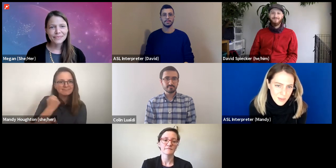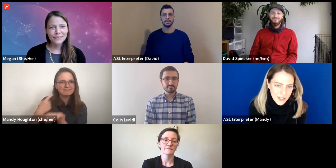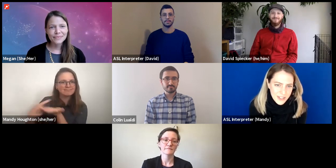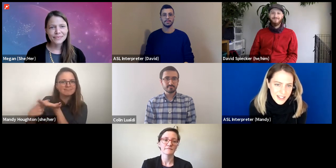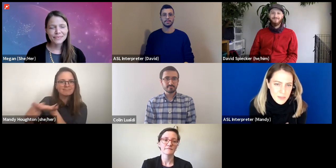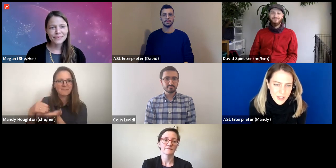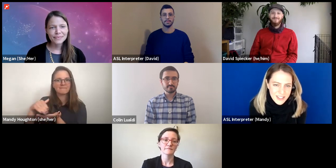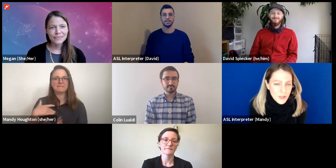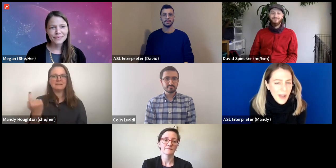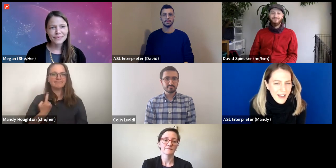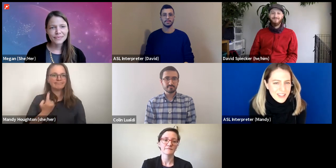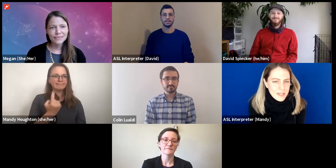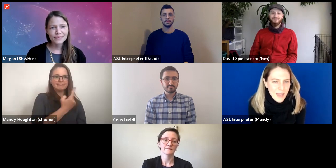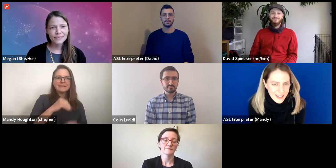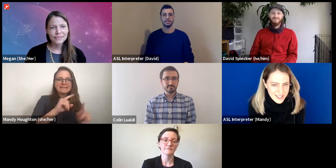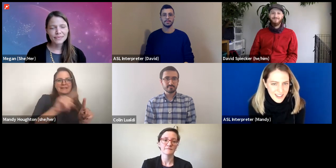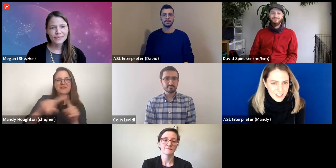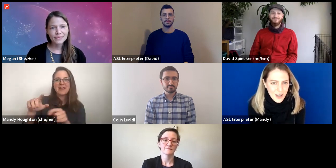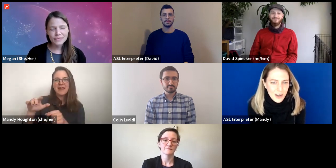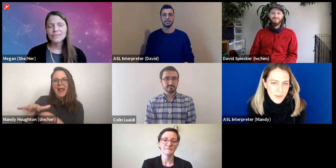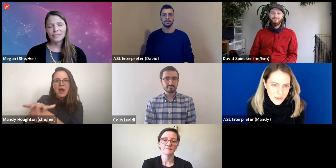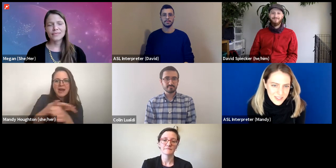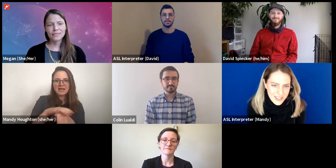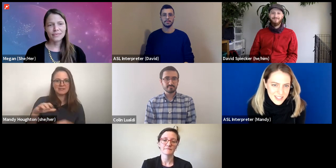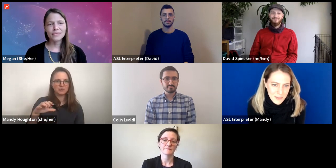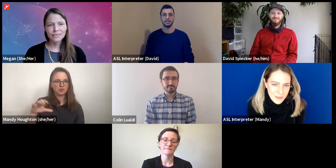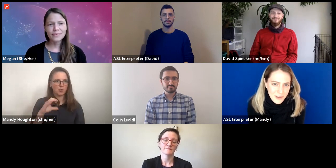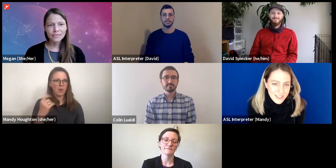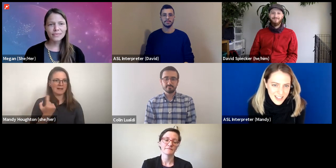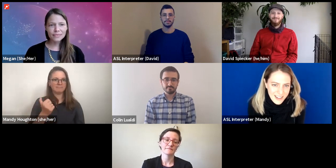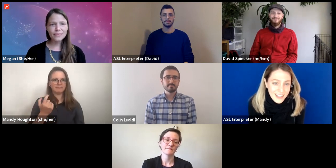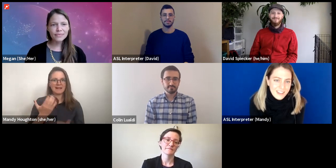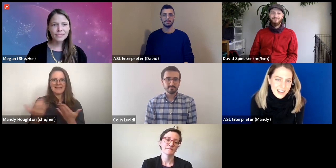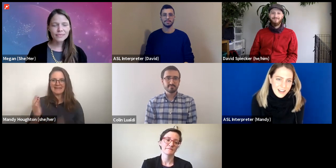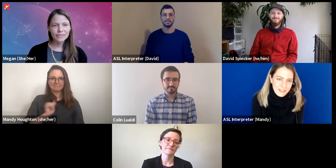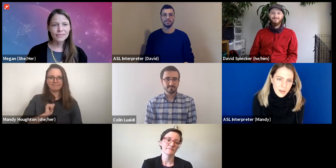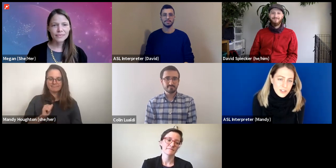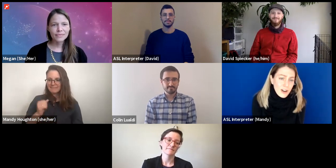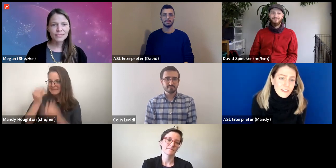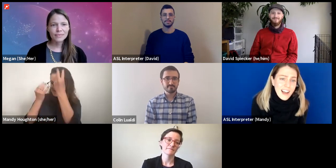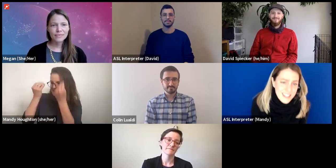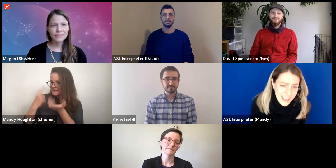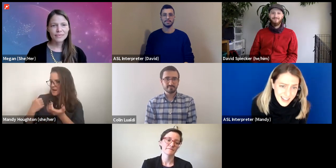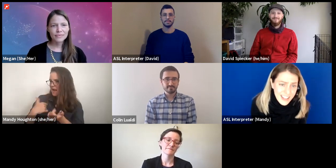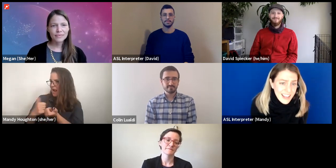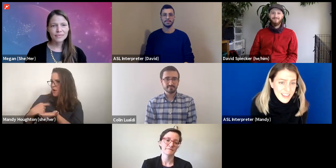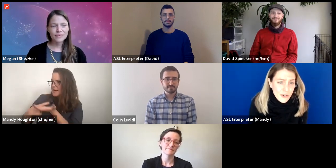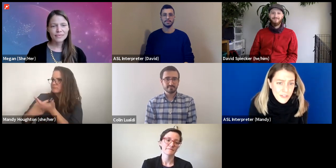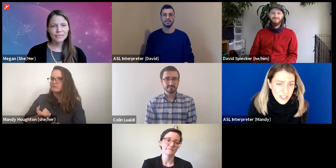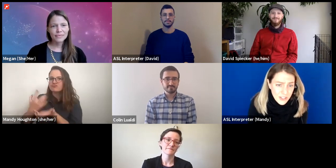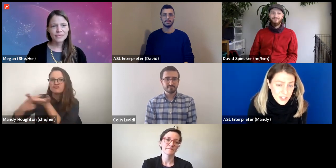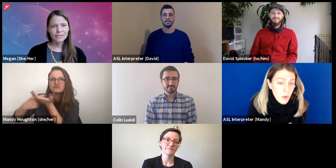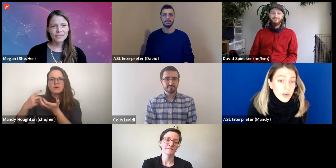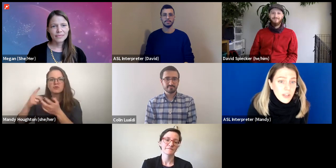this similar experience, don't have this space to talk about this type of content in their native language. They're often isolated in